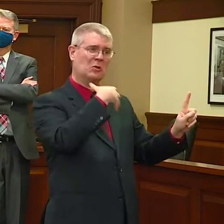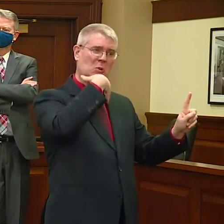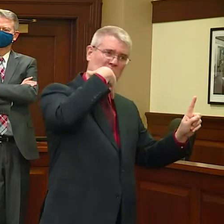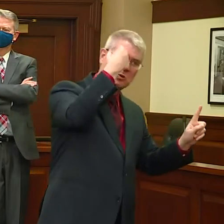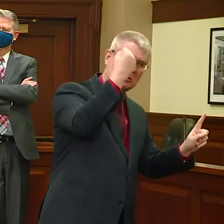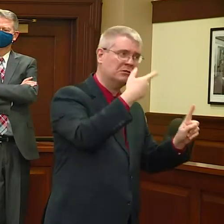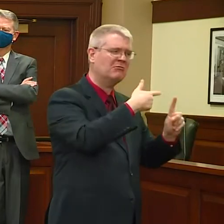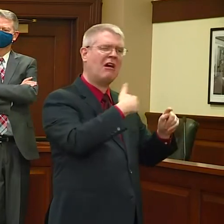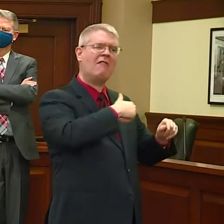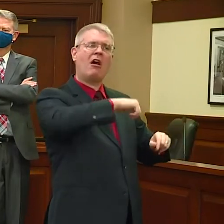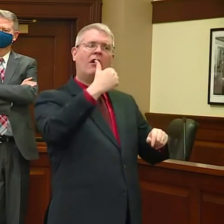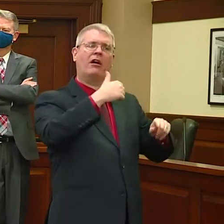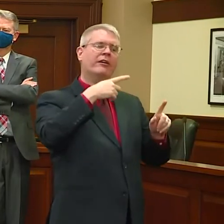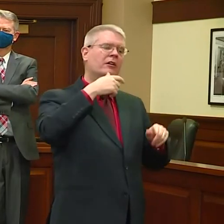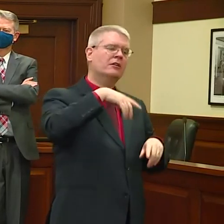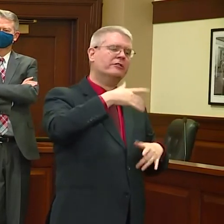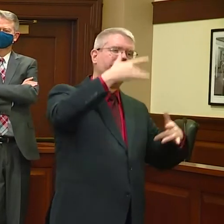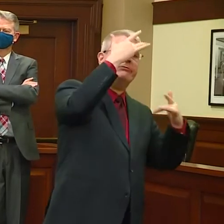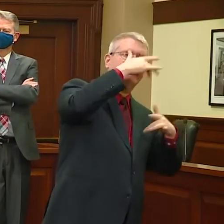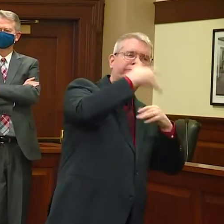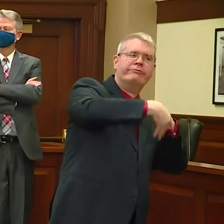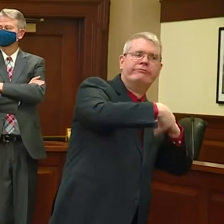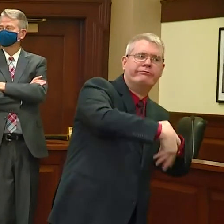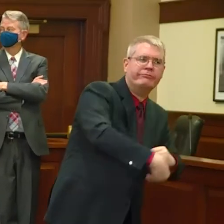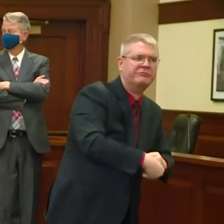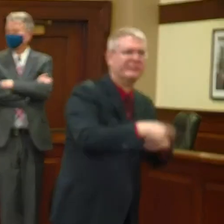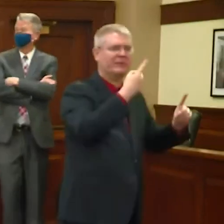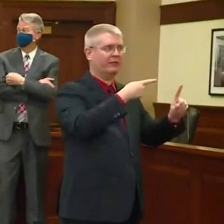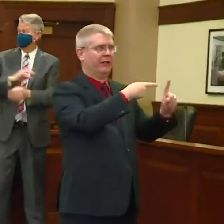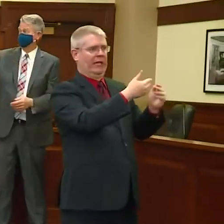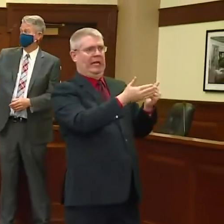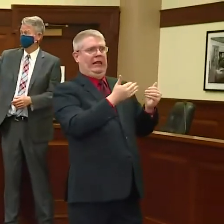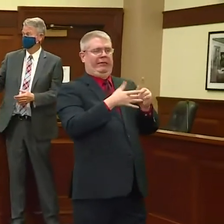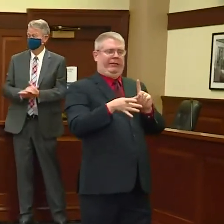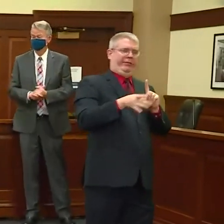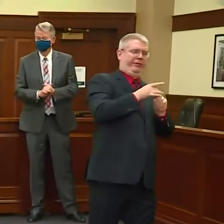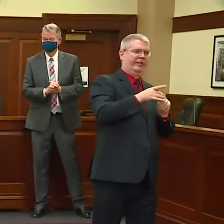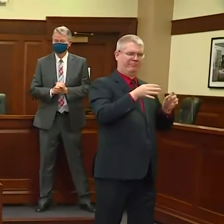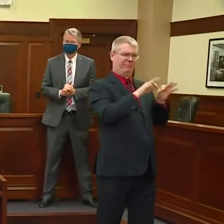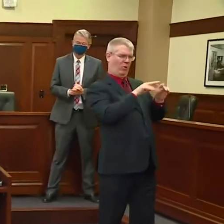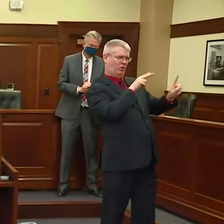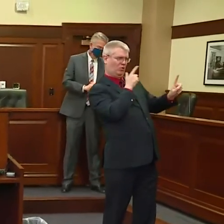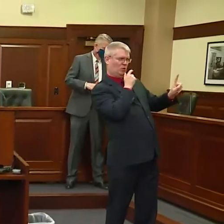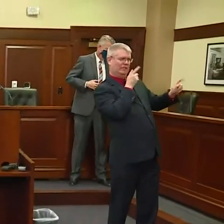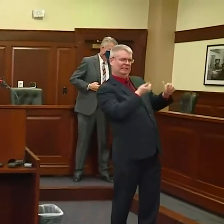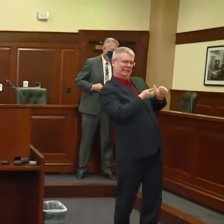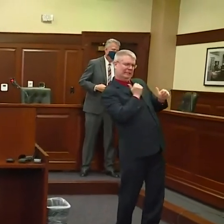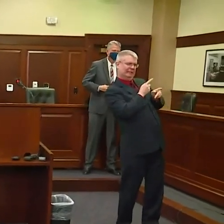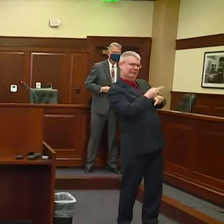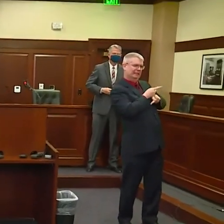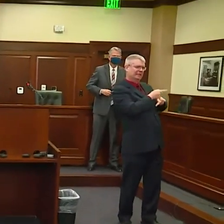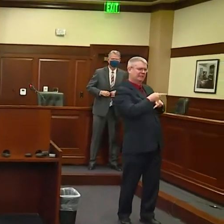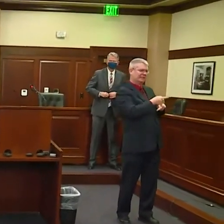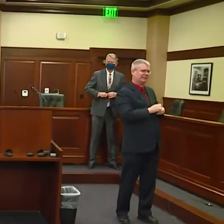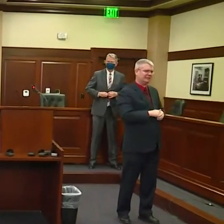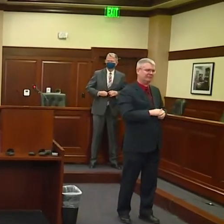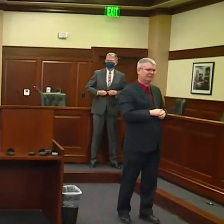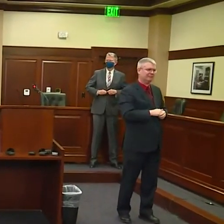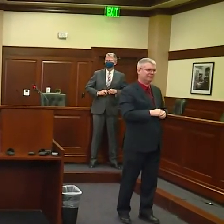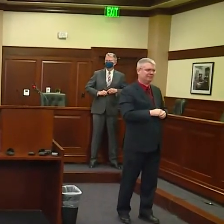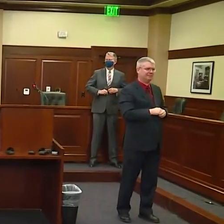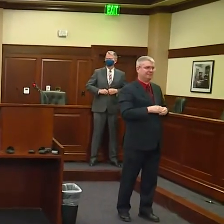virus. We need to do everything we can. So with that, I don't know, Governor? All right. Thank you.